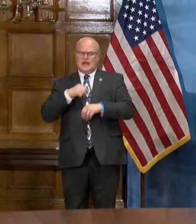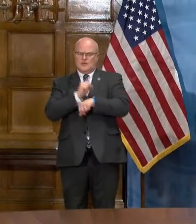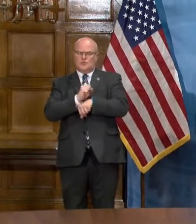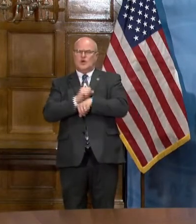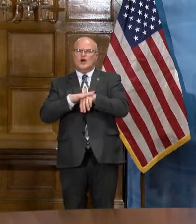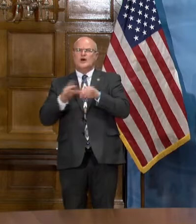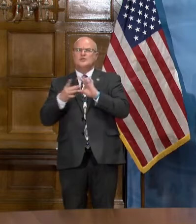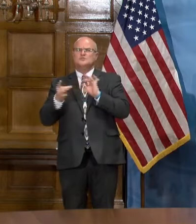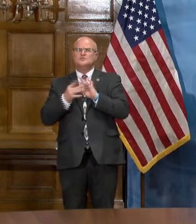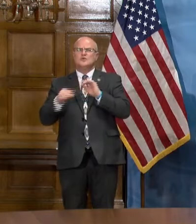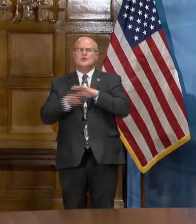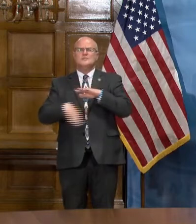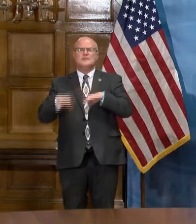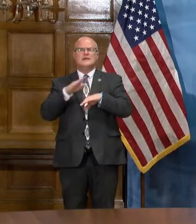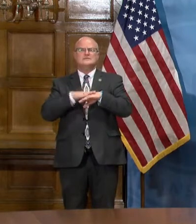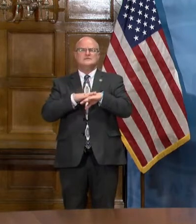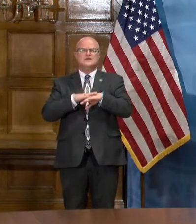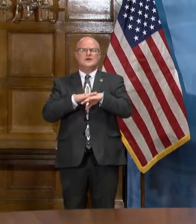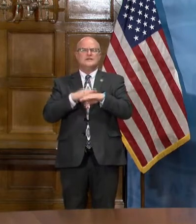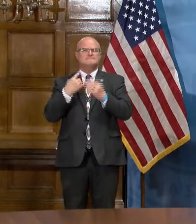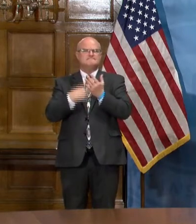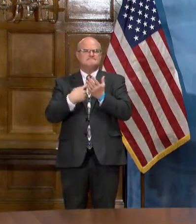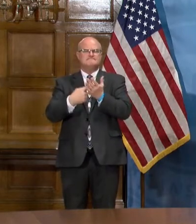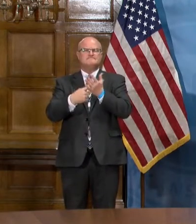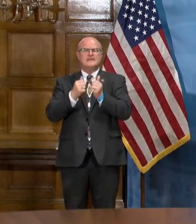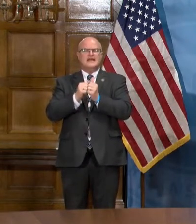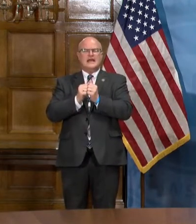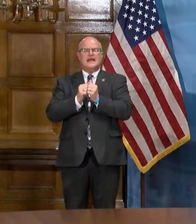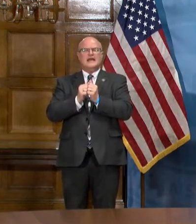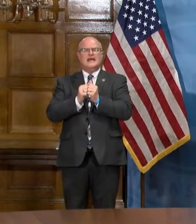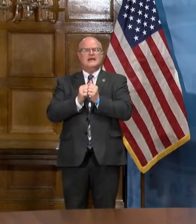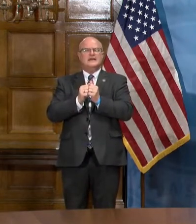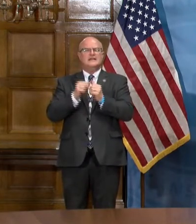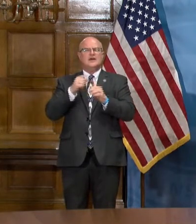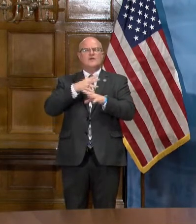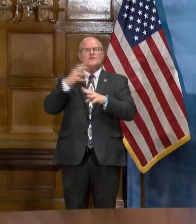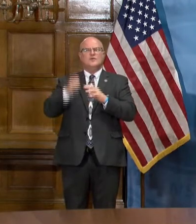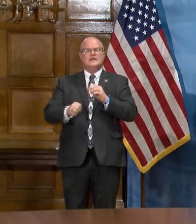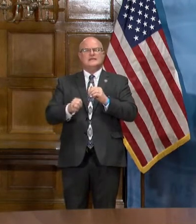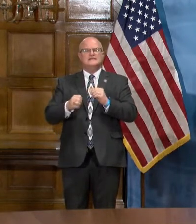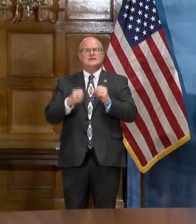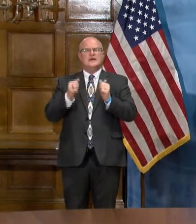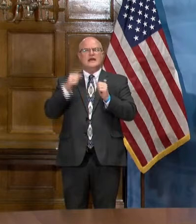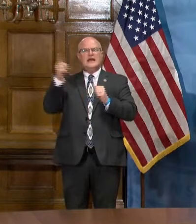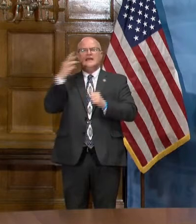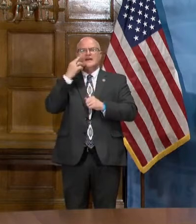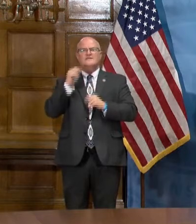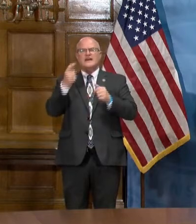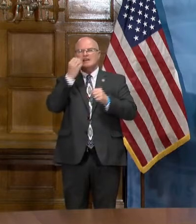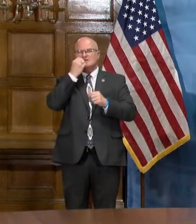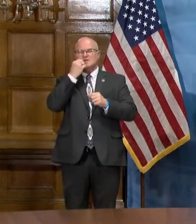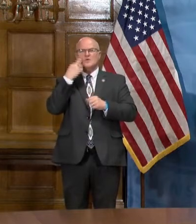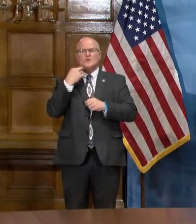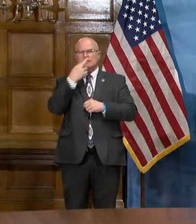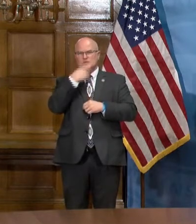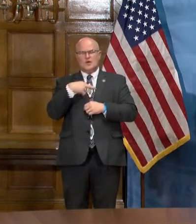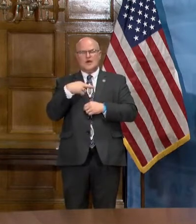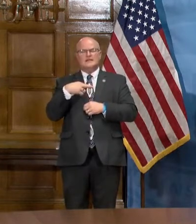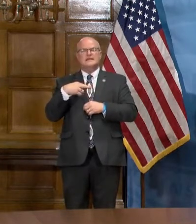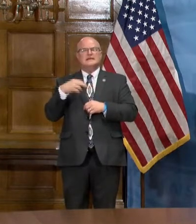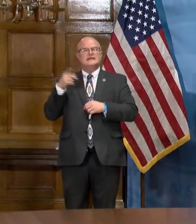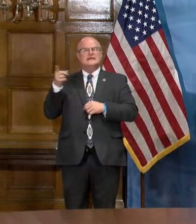on based on an encounter I had over the weekend at a fast food restaurant in Southwest Arkansas. No employees inside